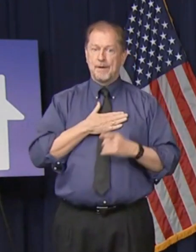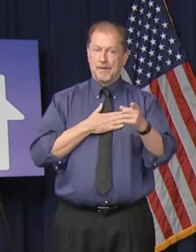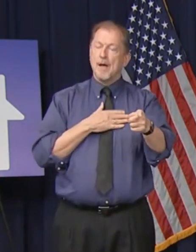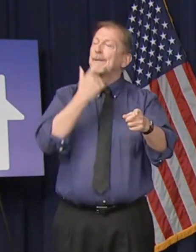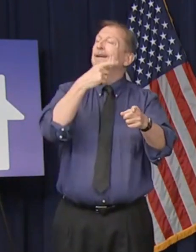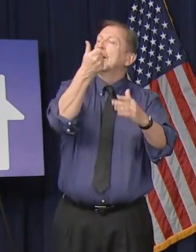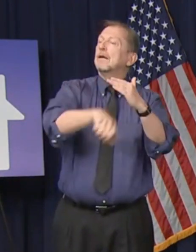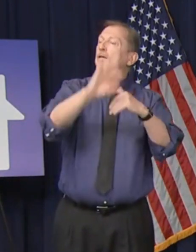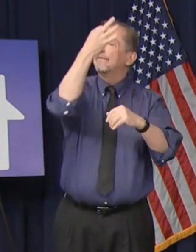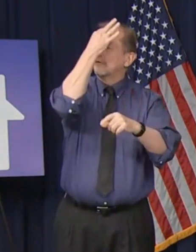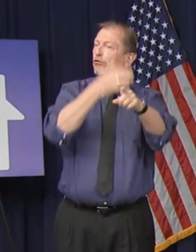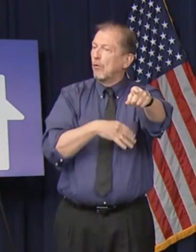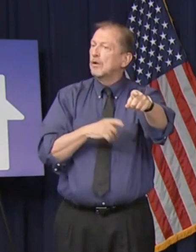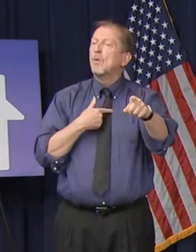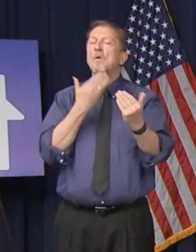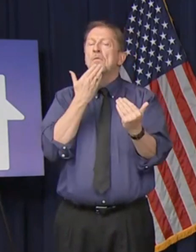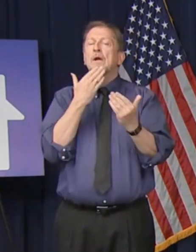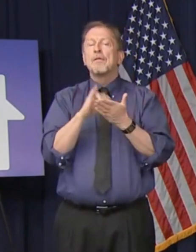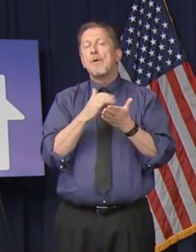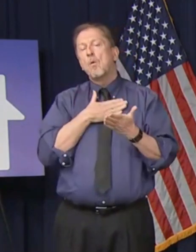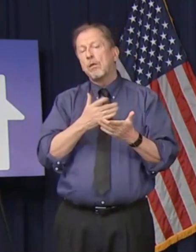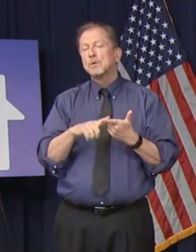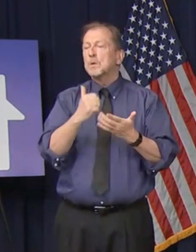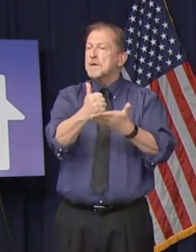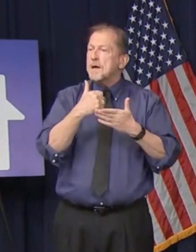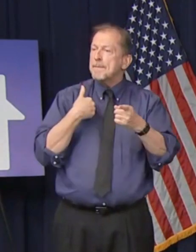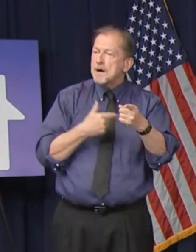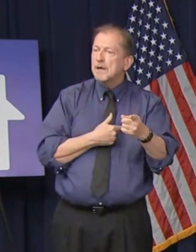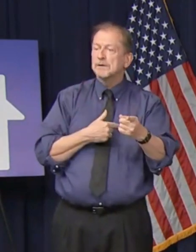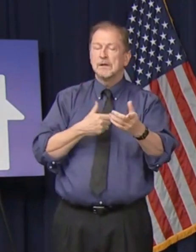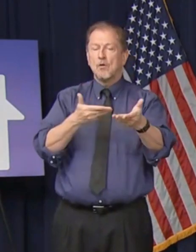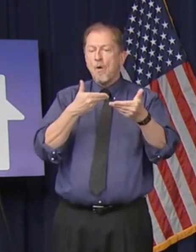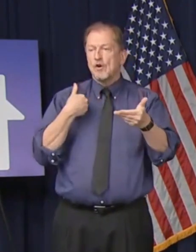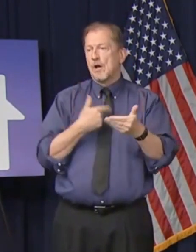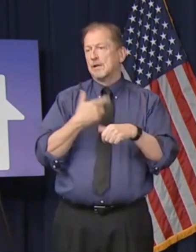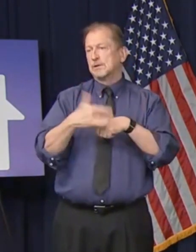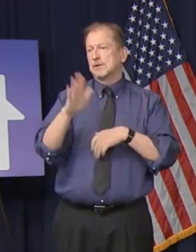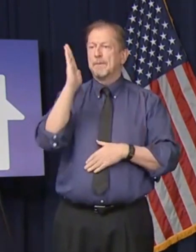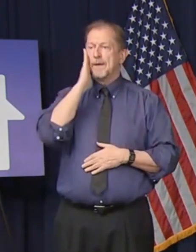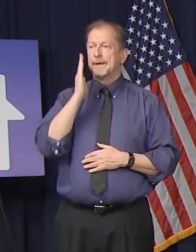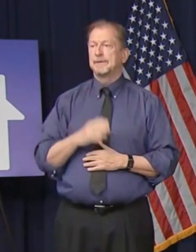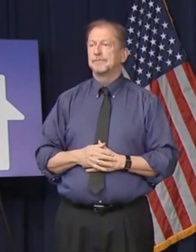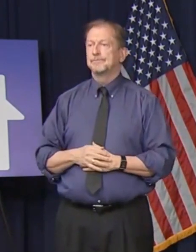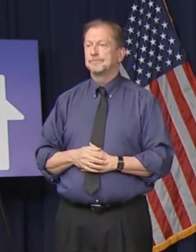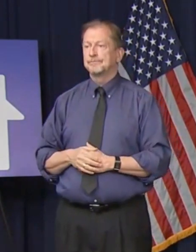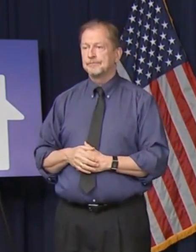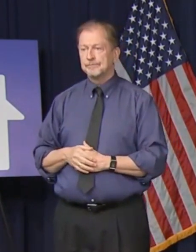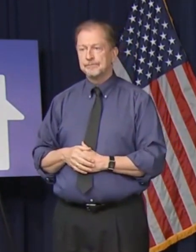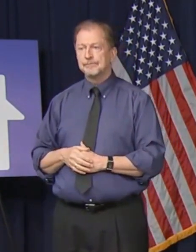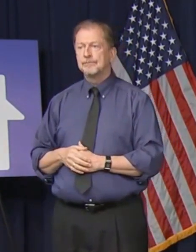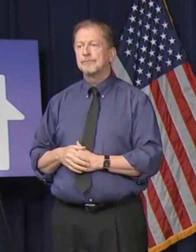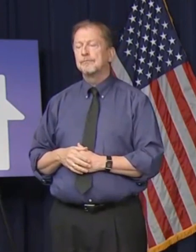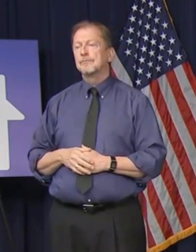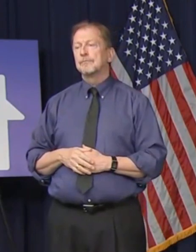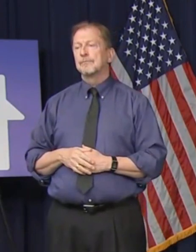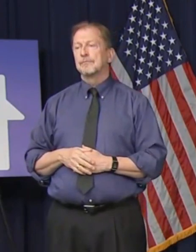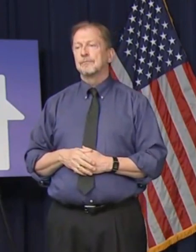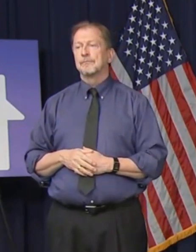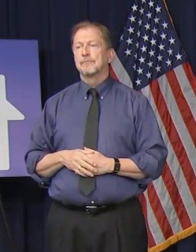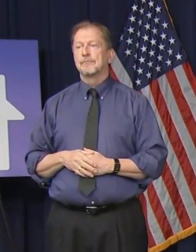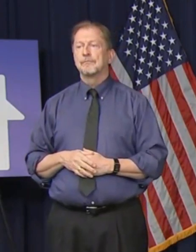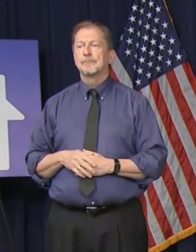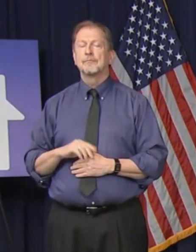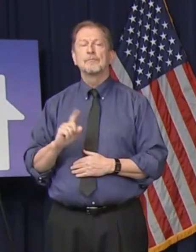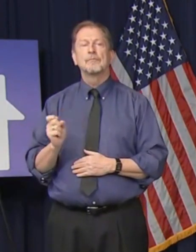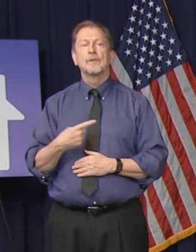we're happy for the cooperation, and grateful that they can provide additional capacity to us. Okay, Jim Williams, CBS 2. One of our